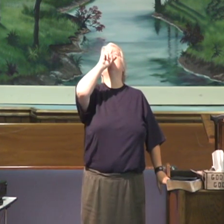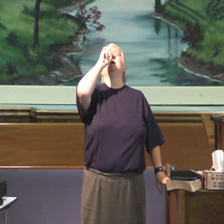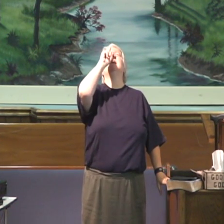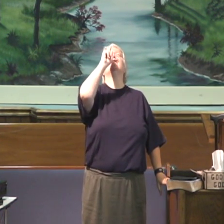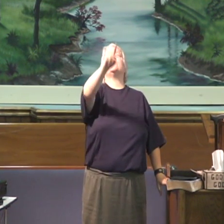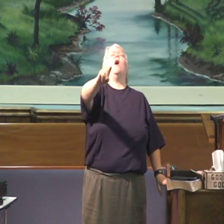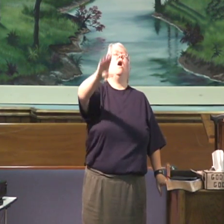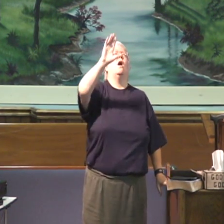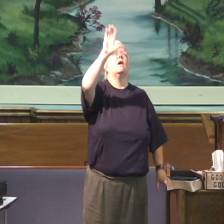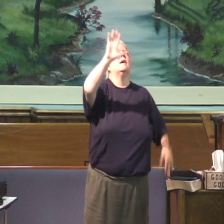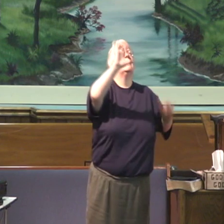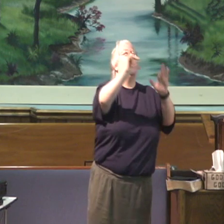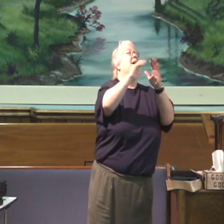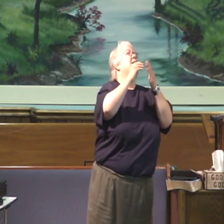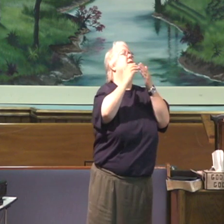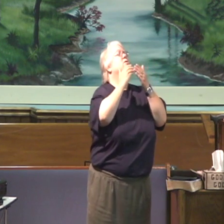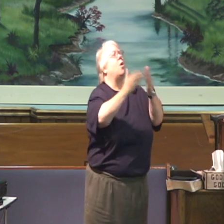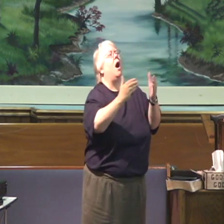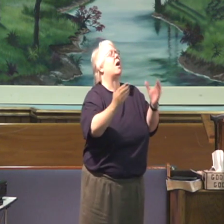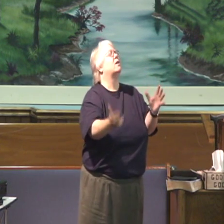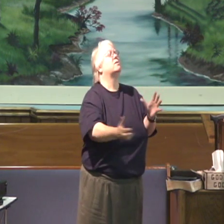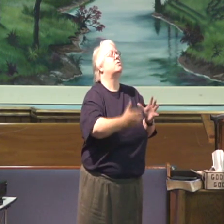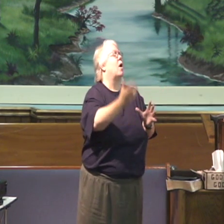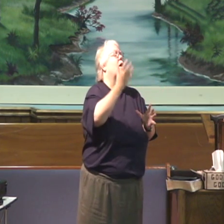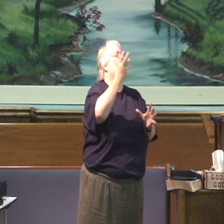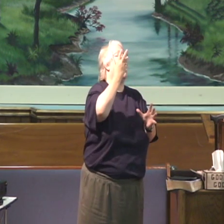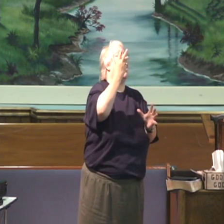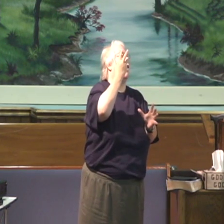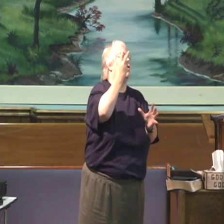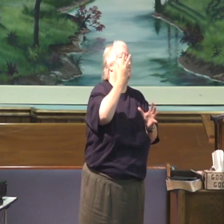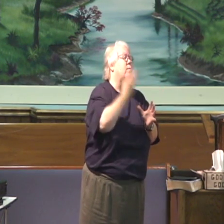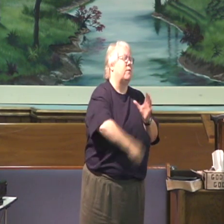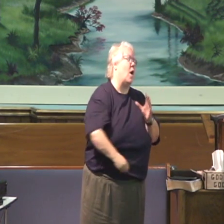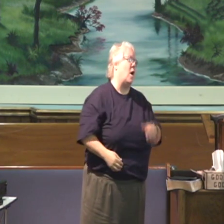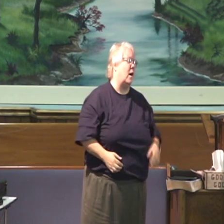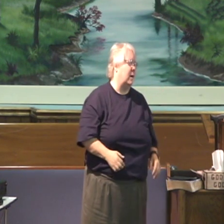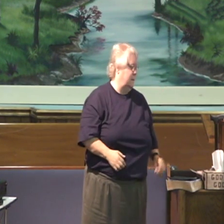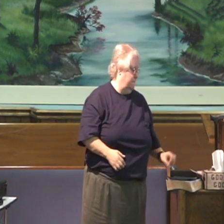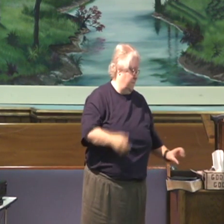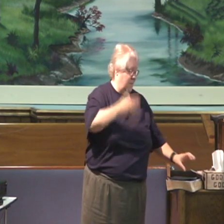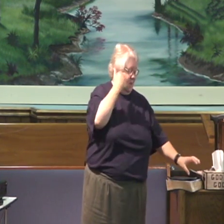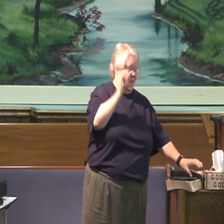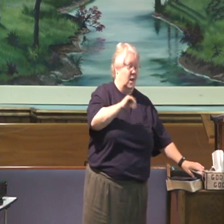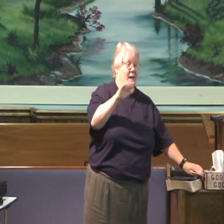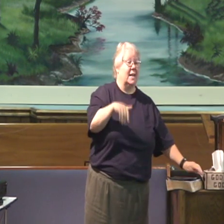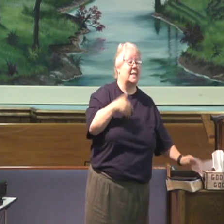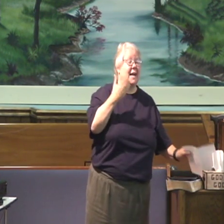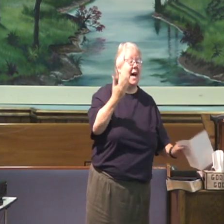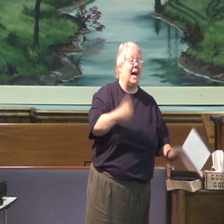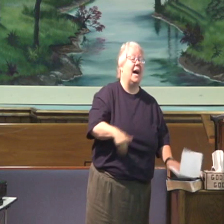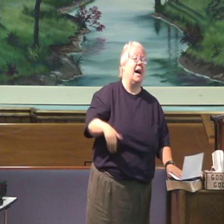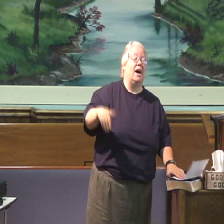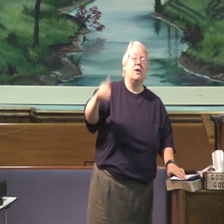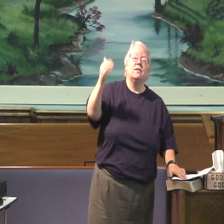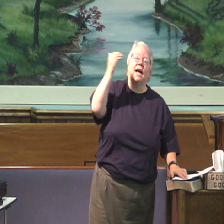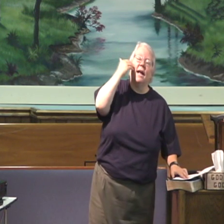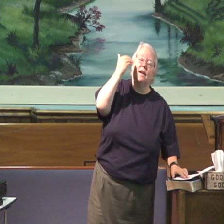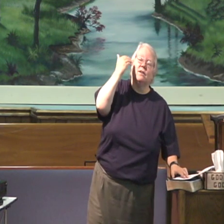be sure that His word don't go void. And that's how they